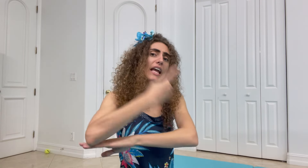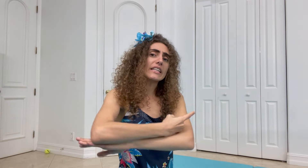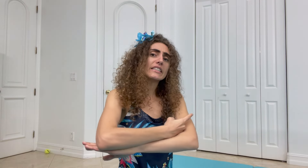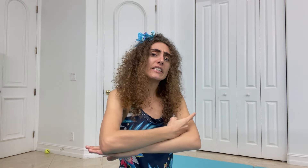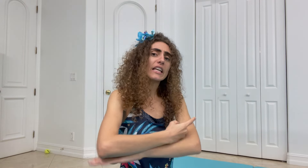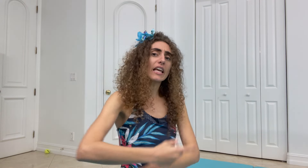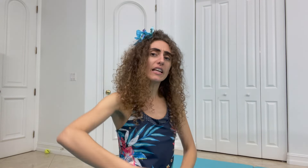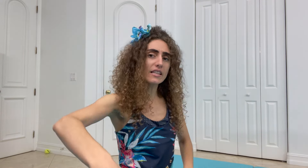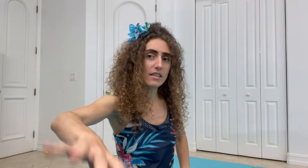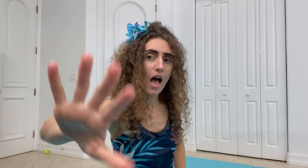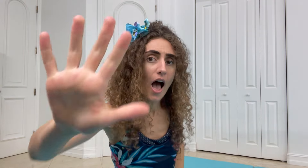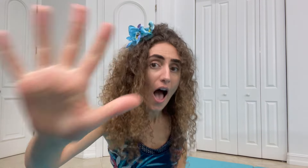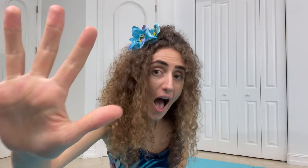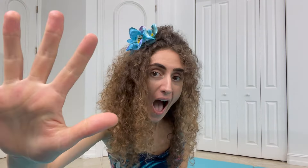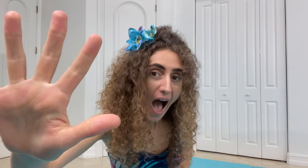days is